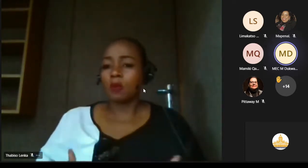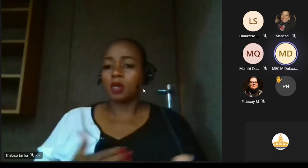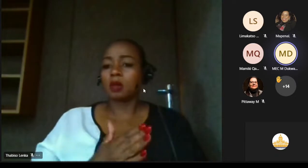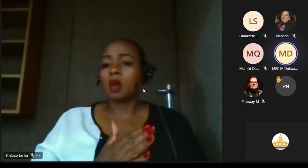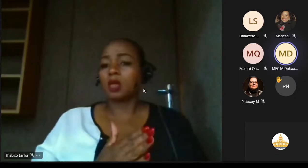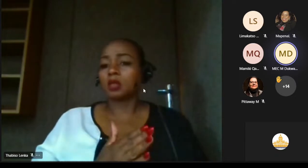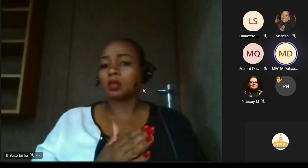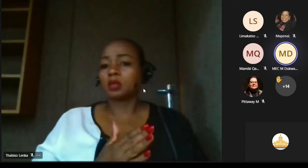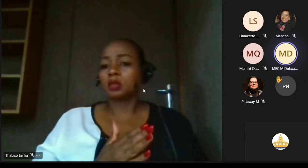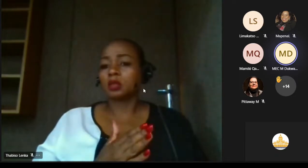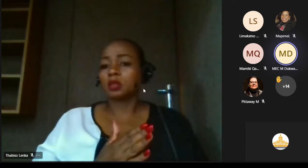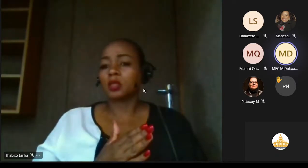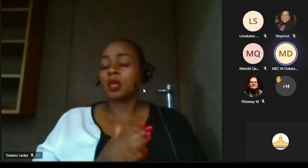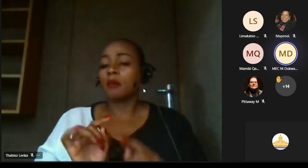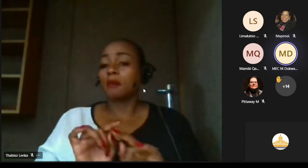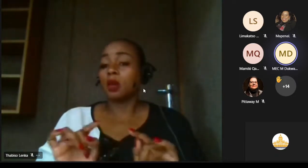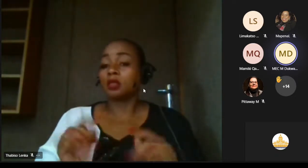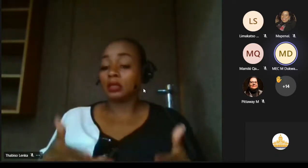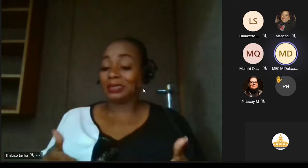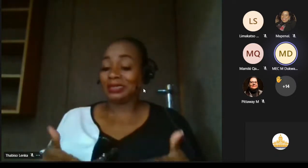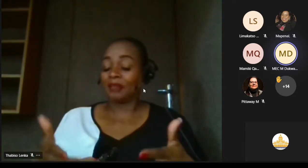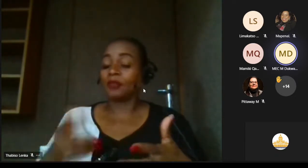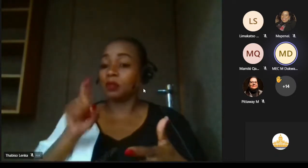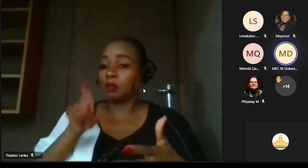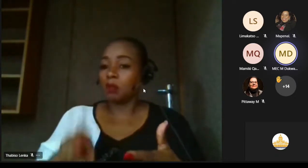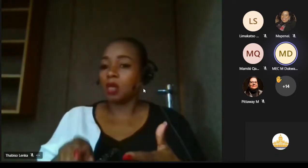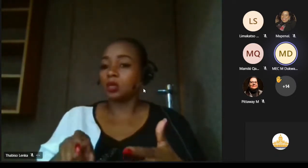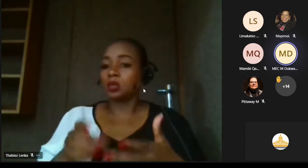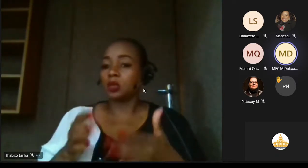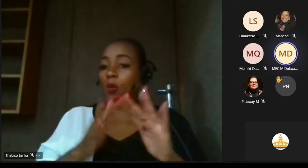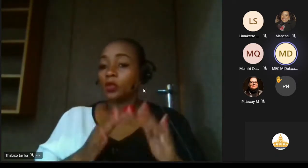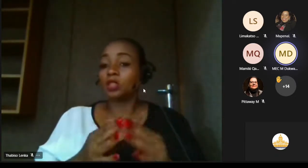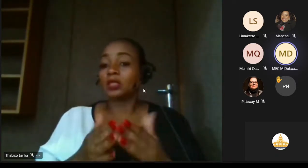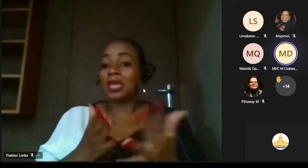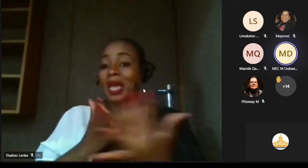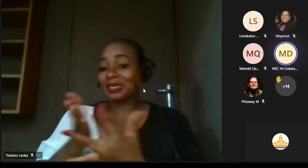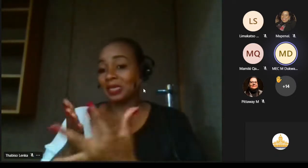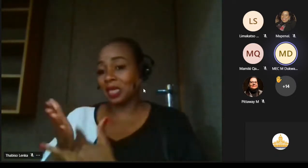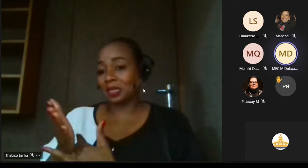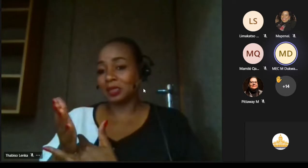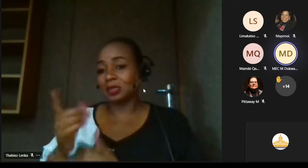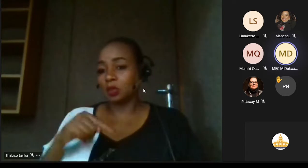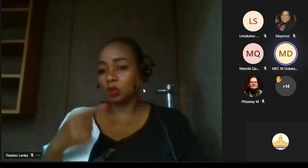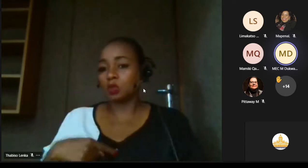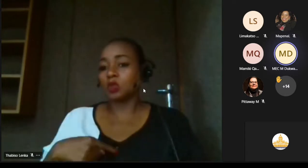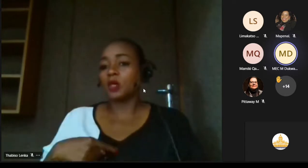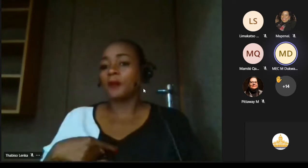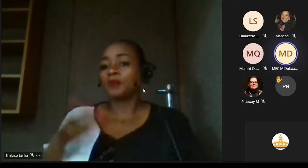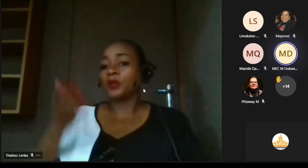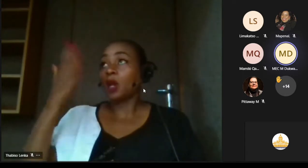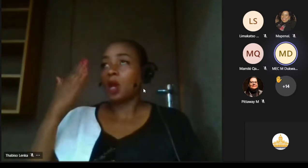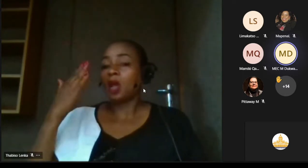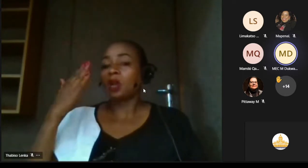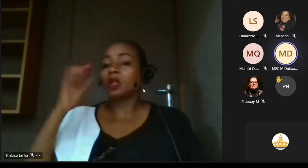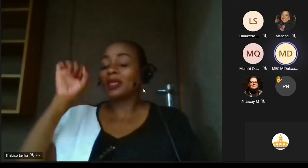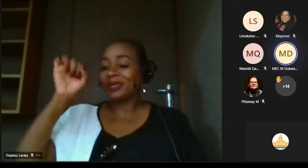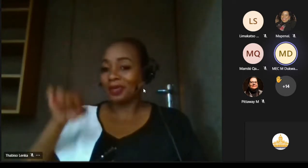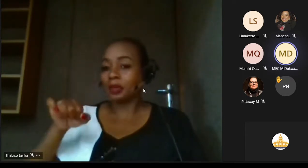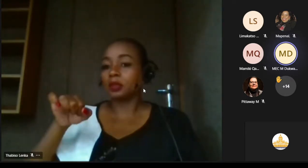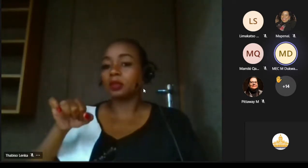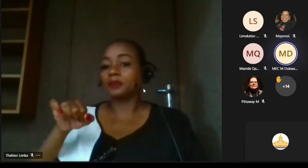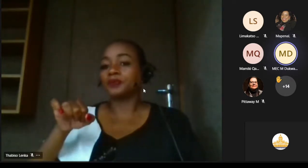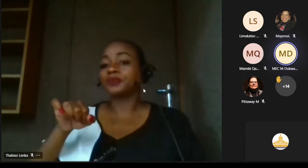is undeniable that the services we provide to communities are unsurpassed in the continent. Yet, despite